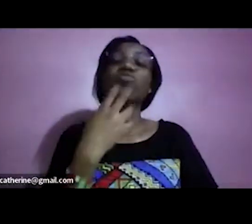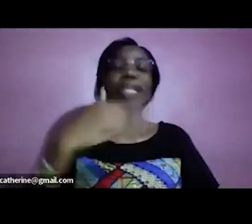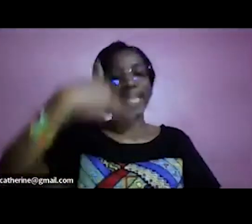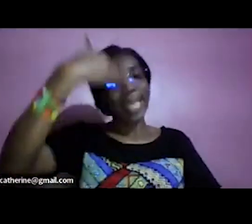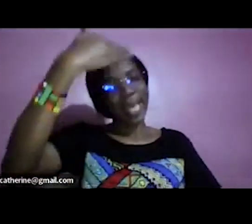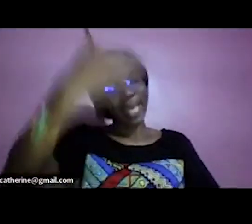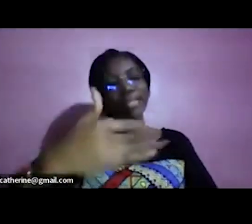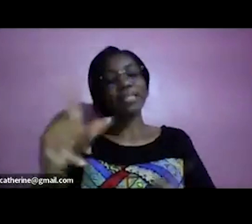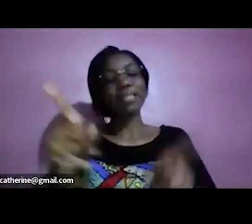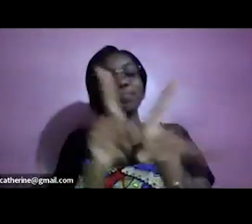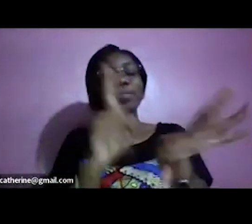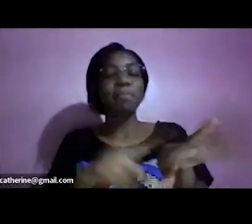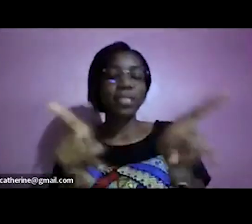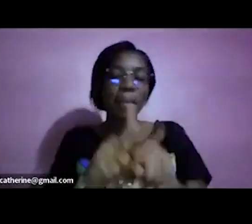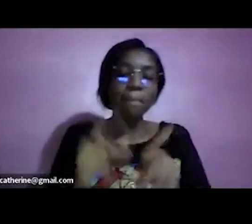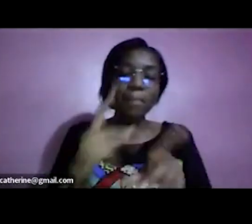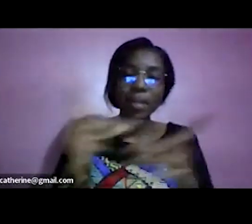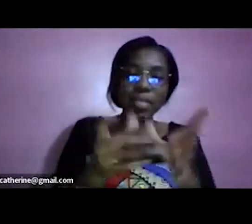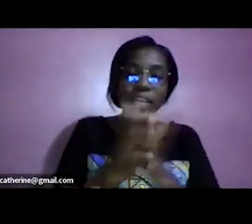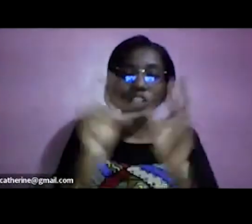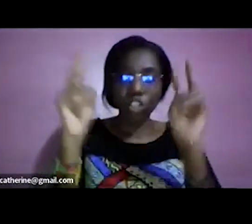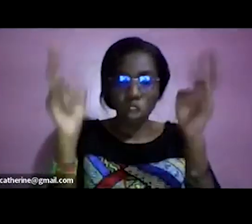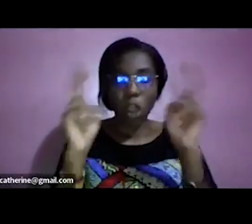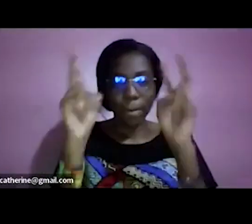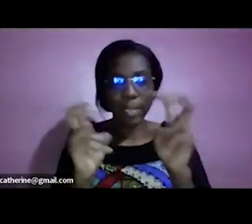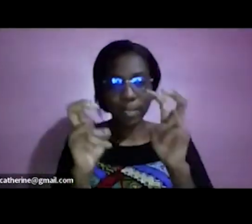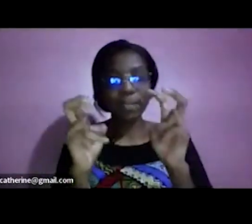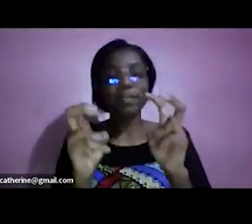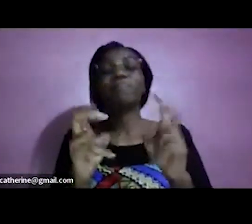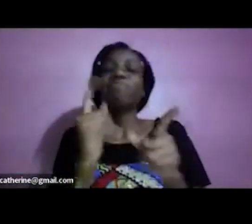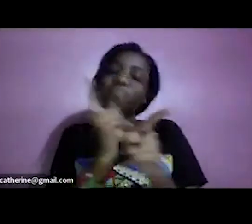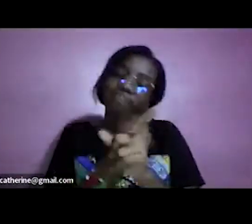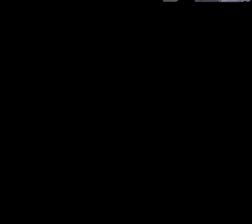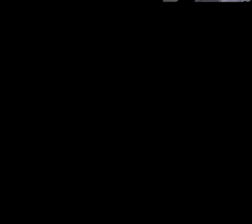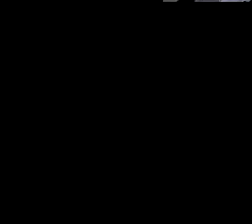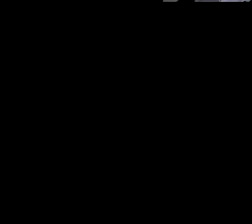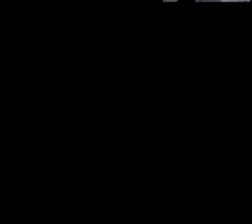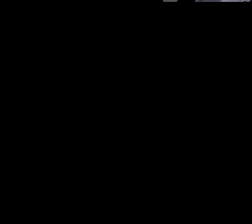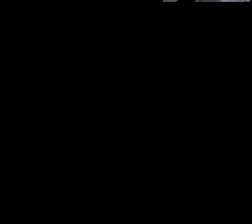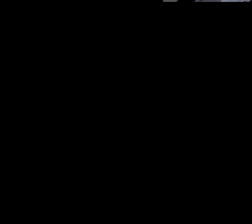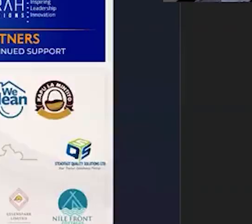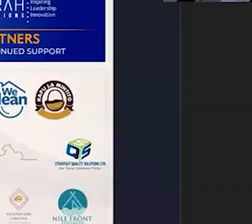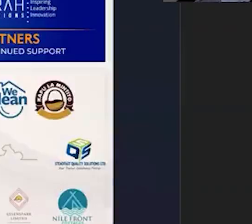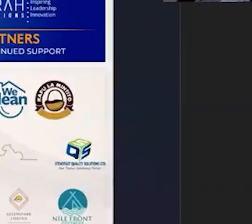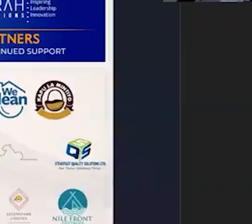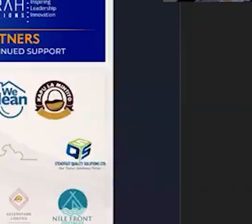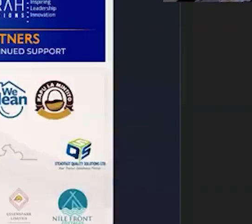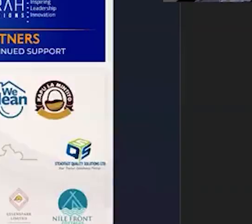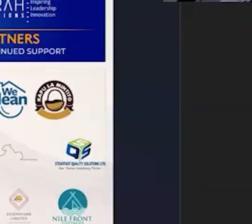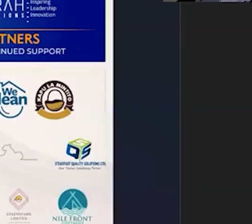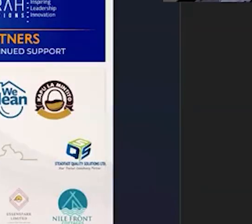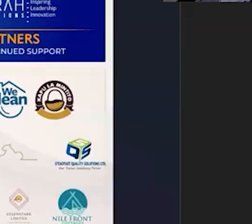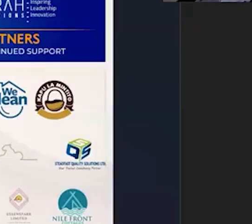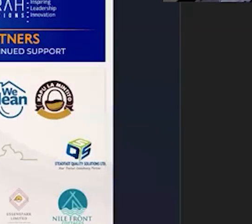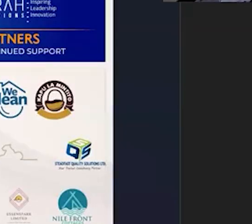time same place and uh of course our topics are normally different and i can promise you that we will have an engaging time we are